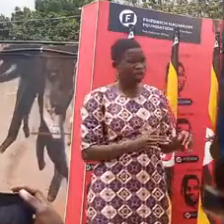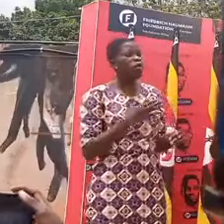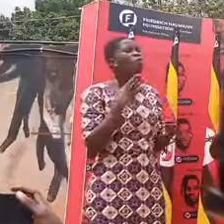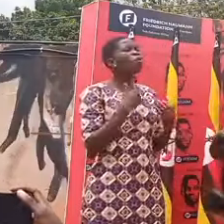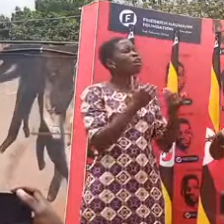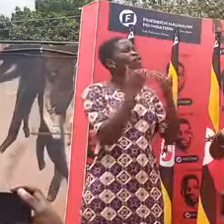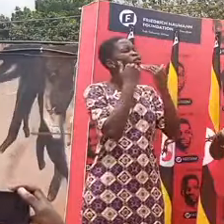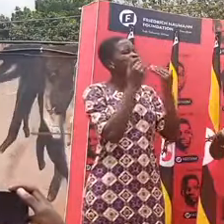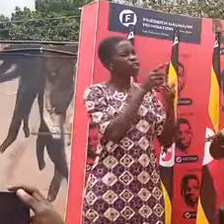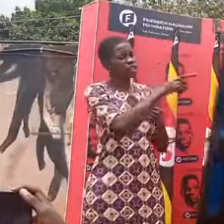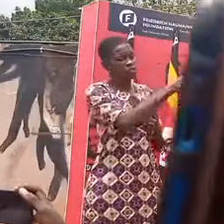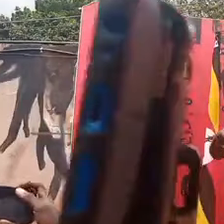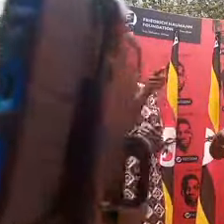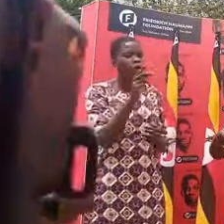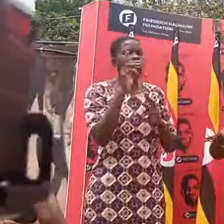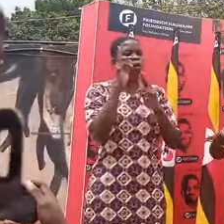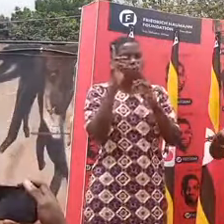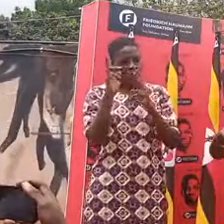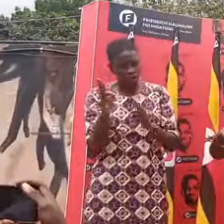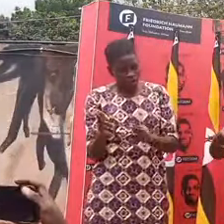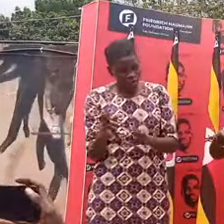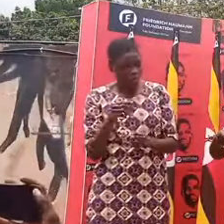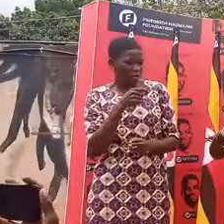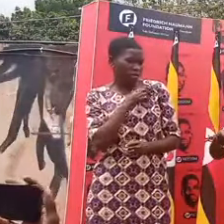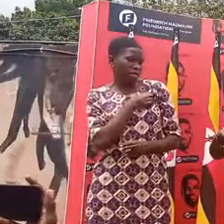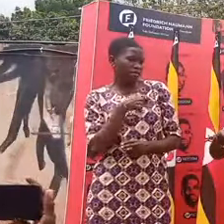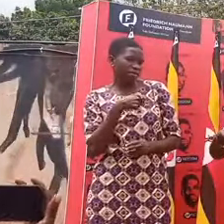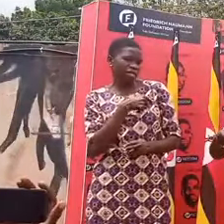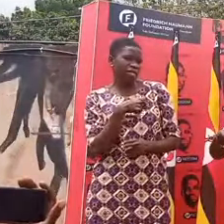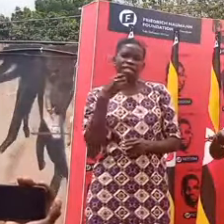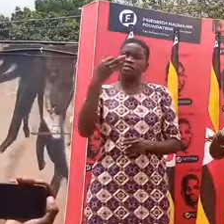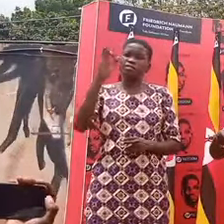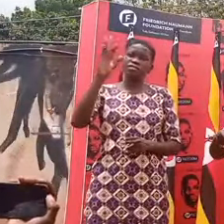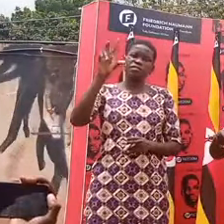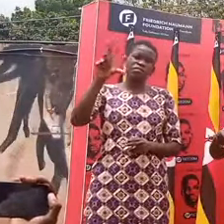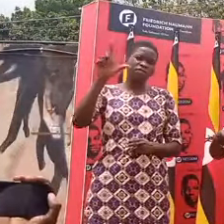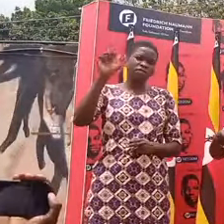honorable candidate Flavia,